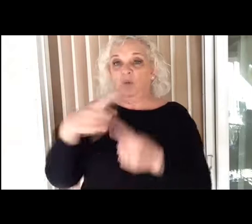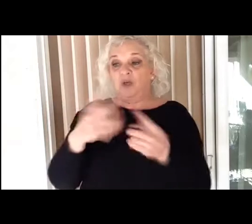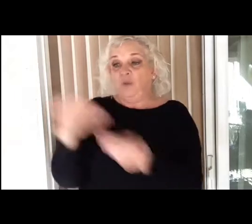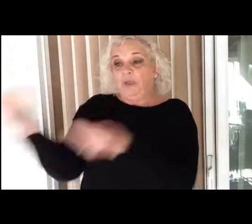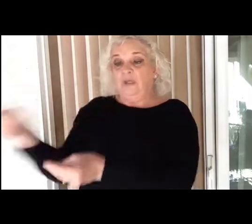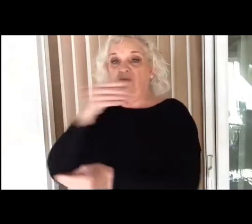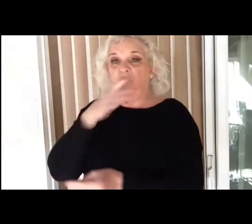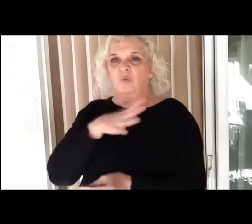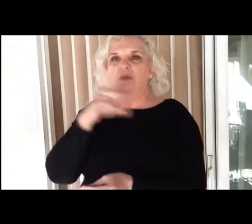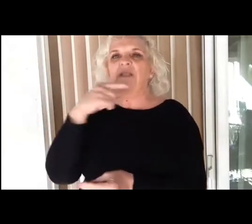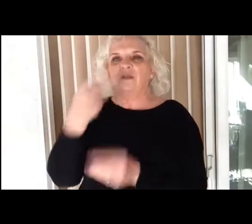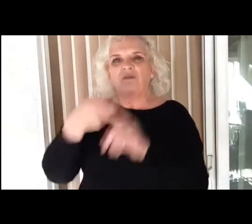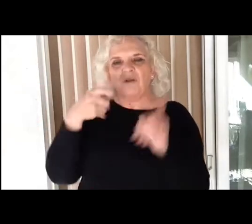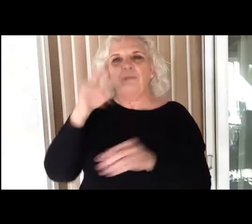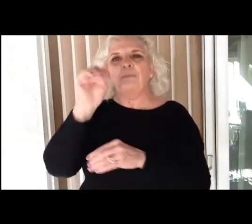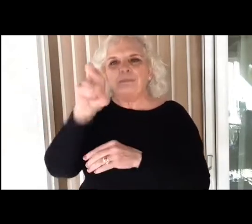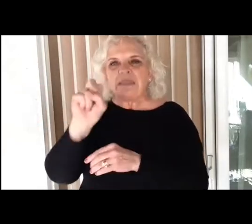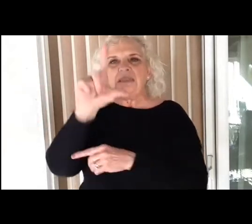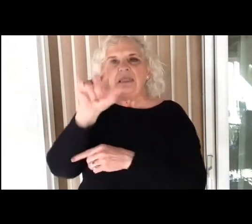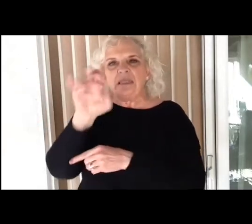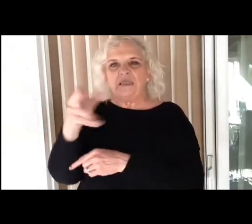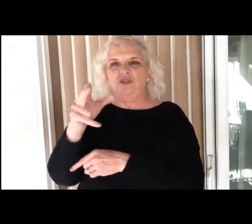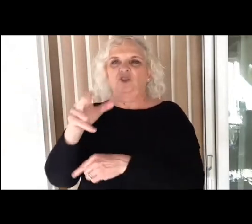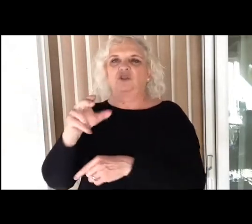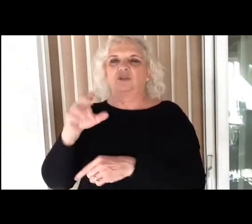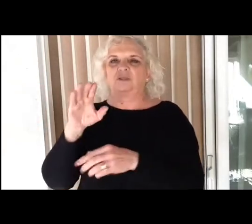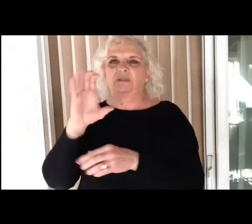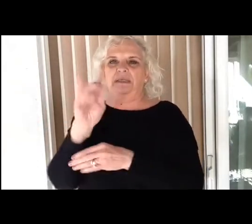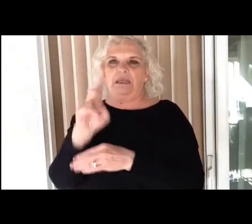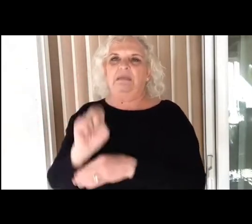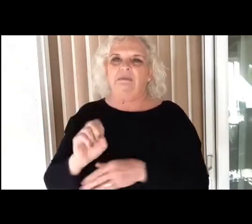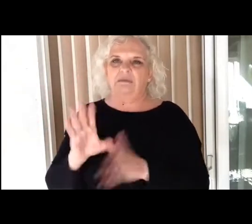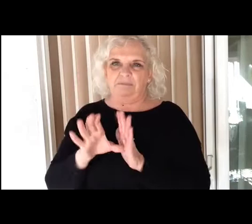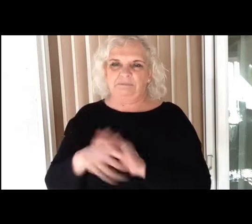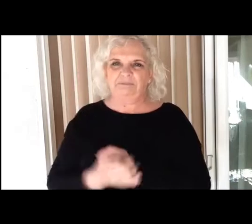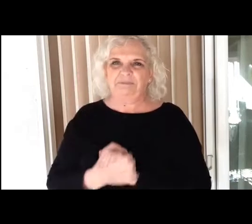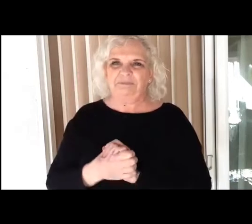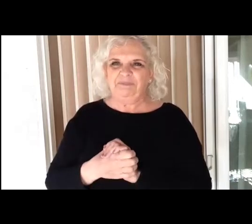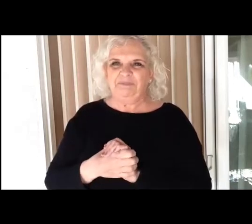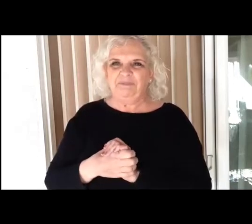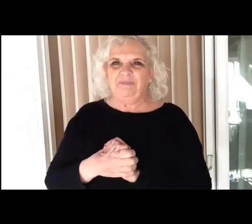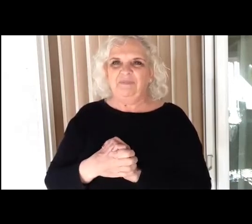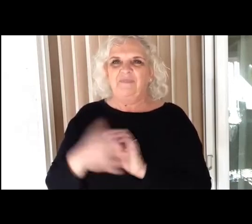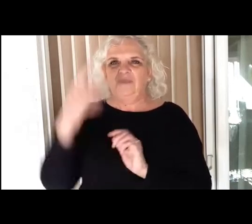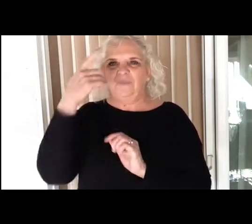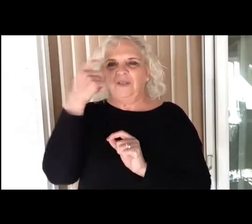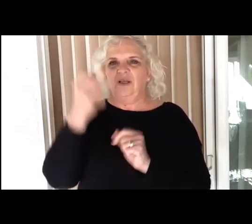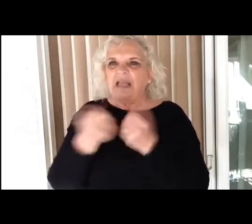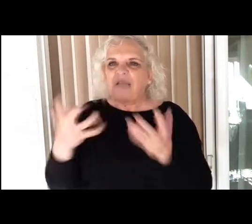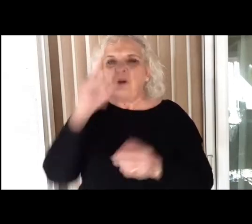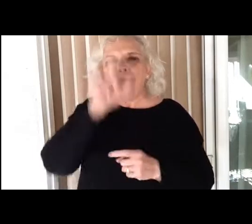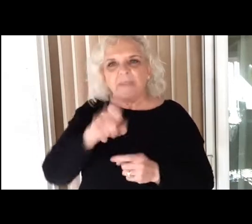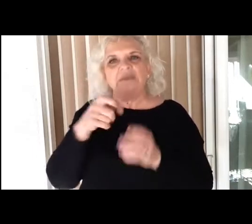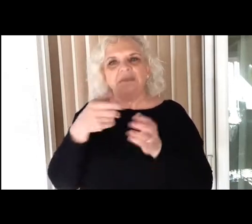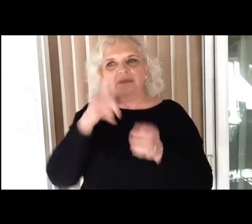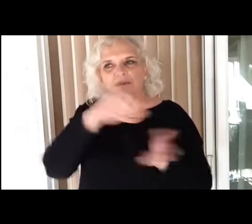you tell her it's Mrs. Lynch's cake. And because everybody has to bring a cake,